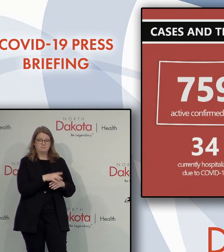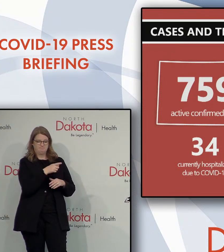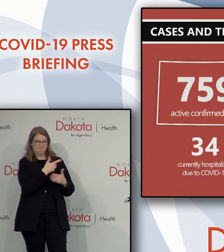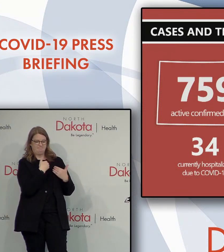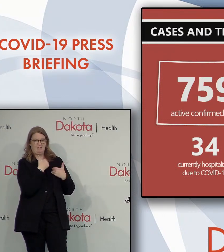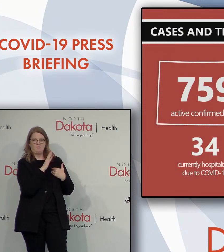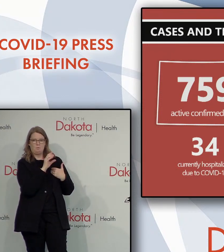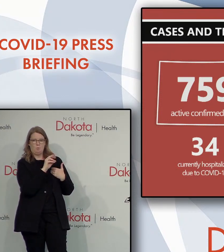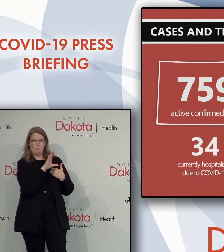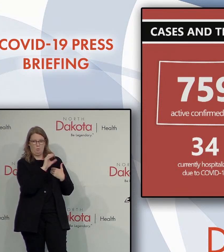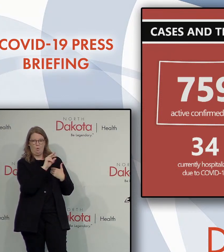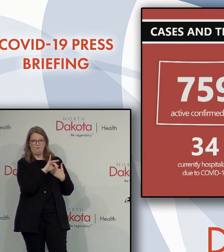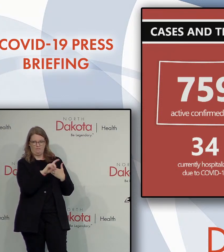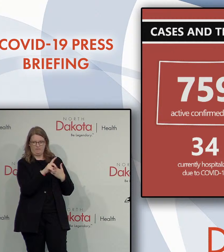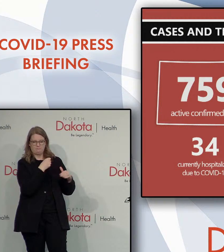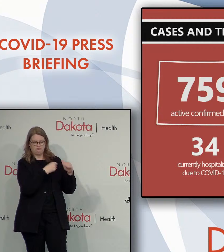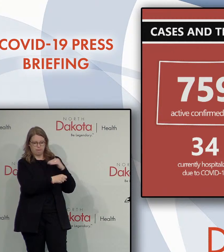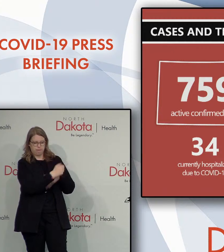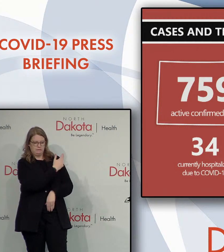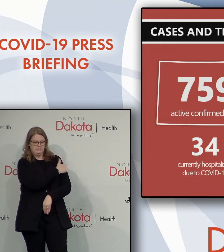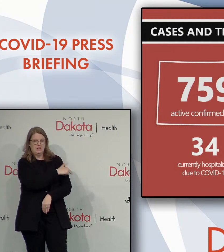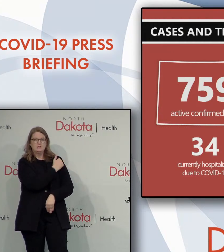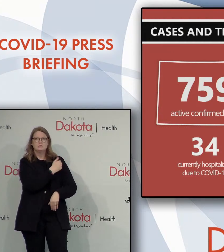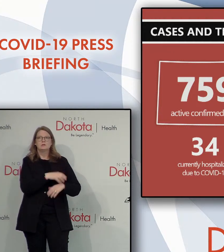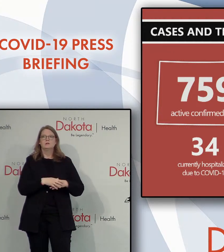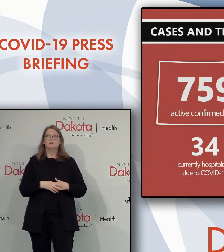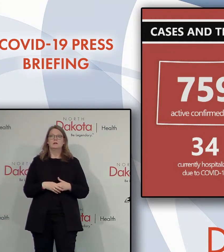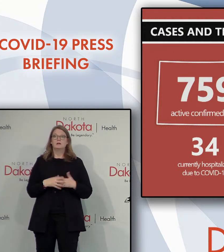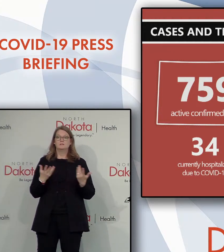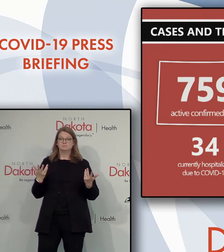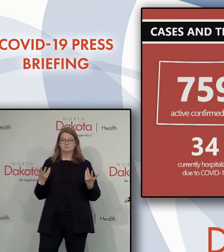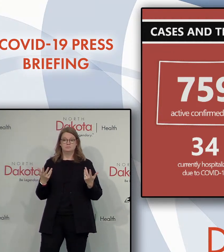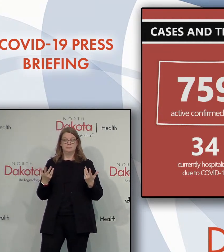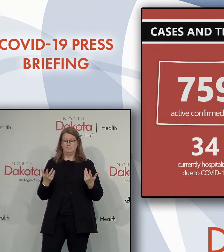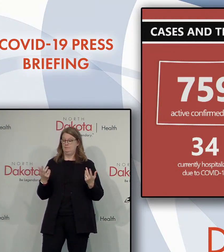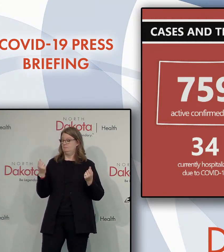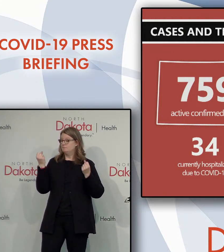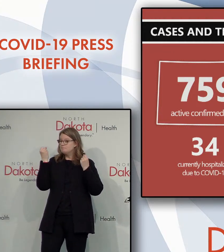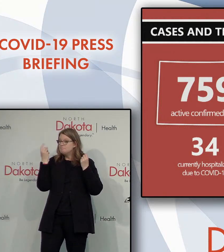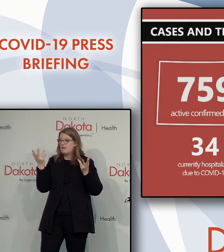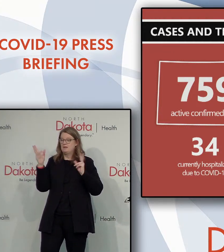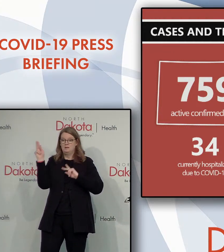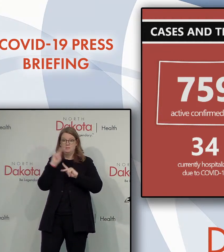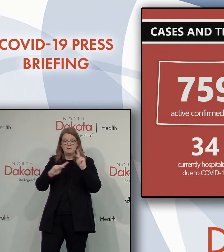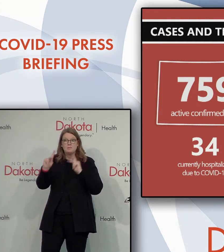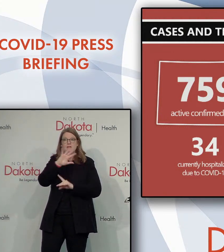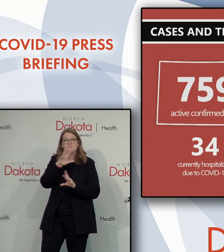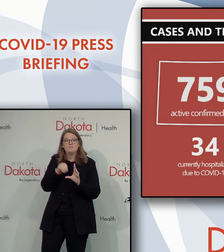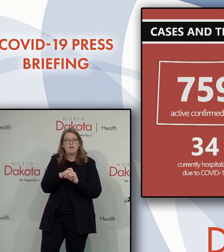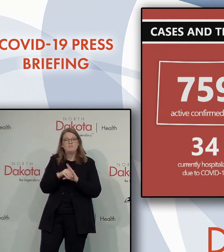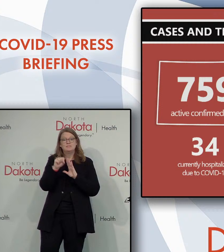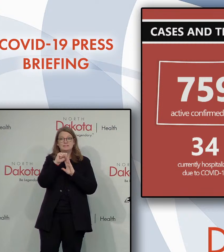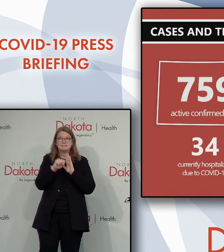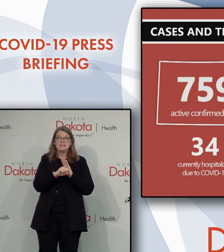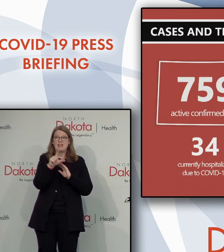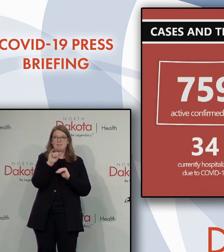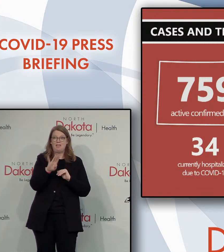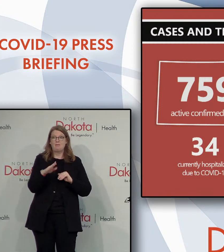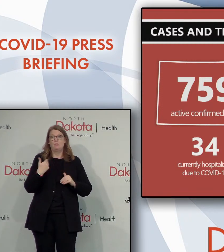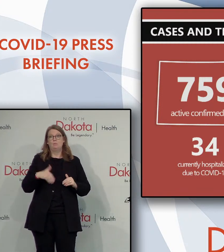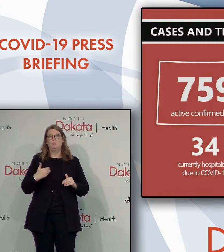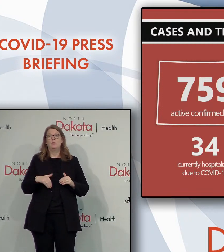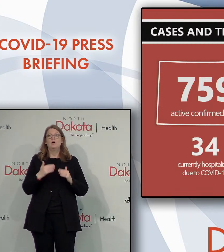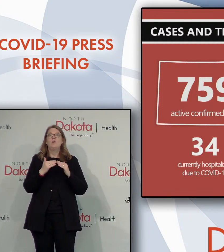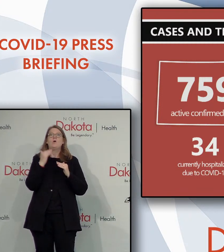COVID. The numbers of work that's been done by, again, so many, including those at the state lab here, really incredible.